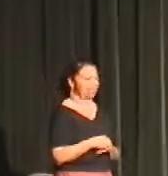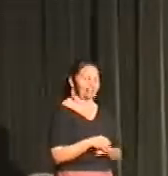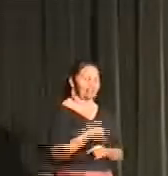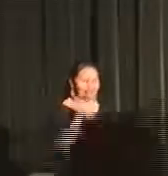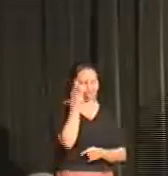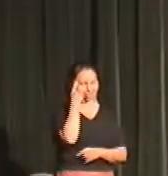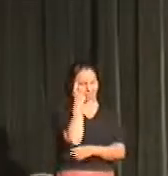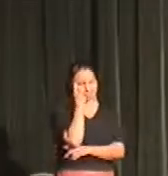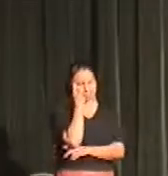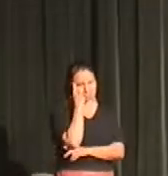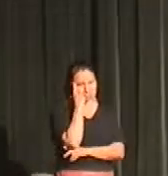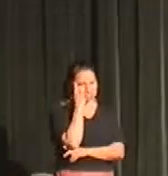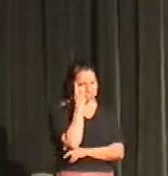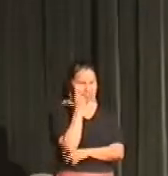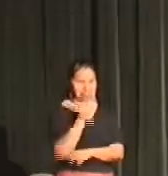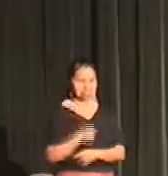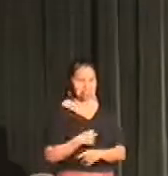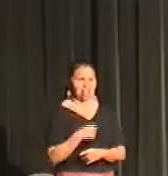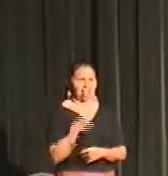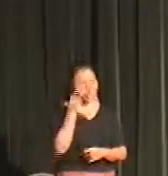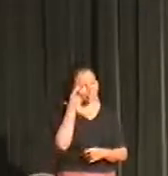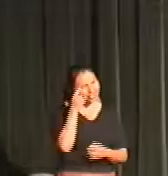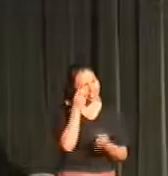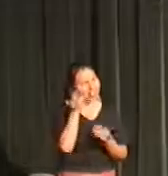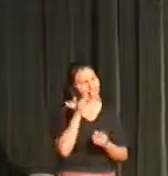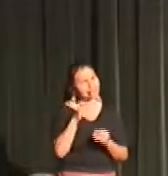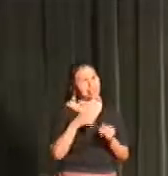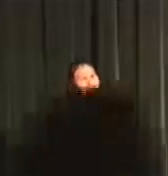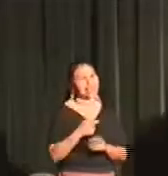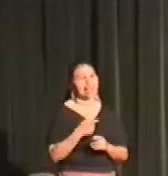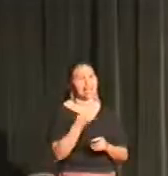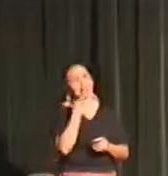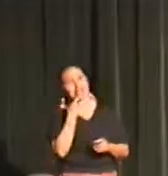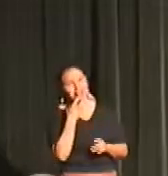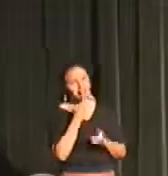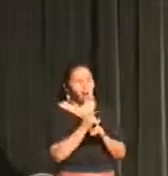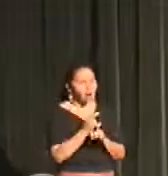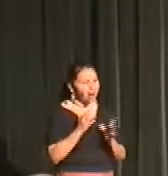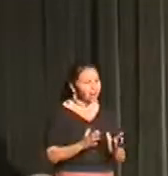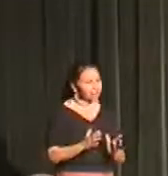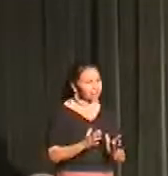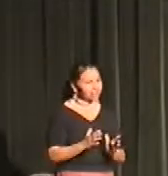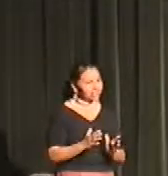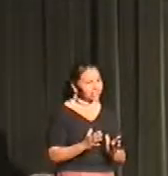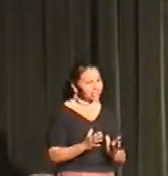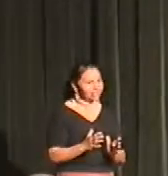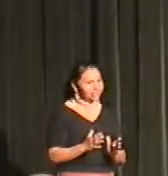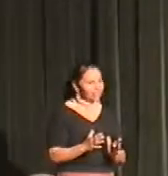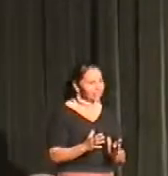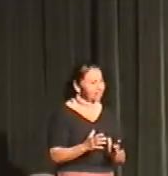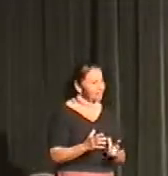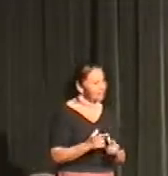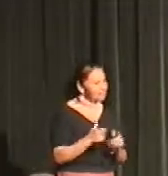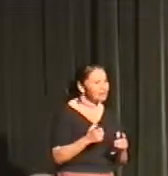And I thought, and I think about that so much. You know, I'm an alcoholic. You know, I come from a